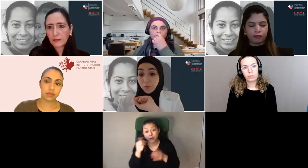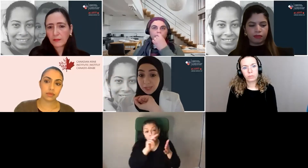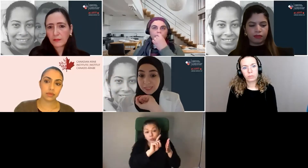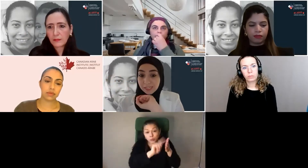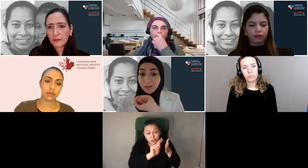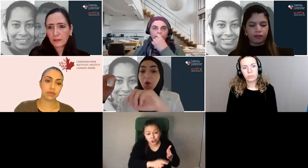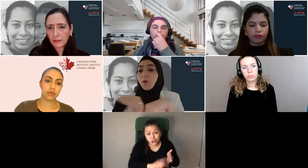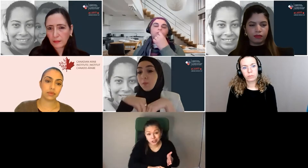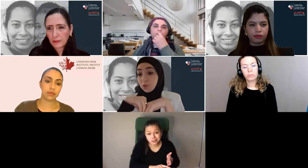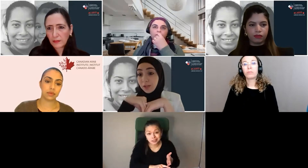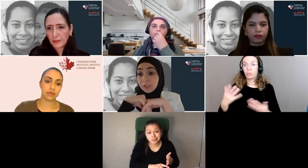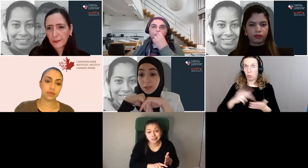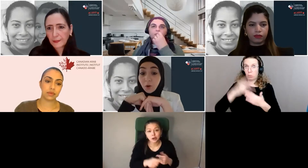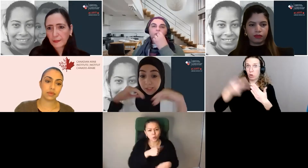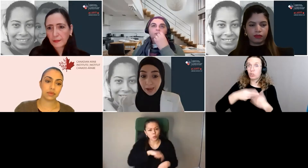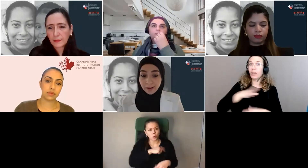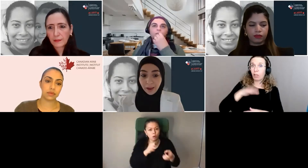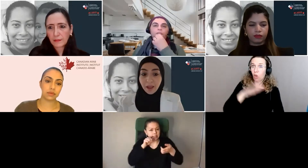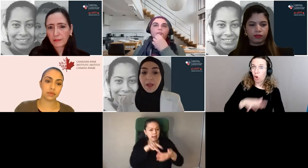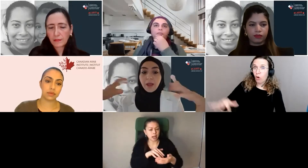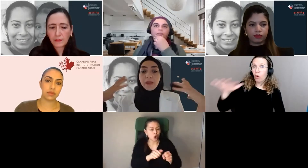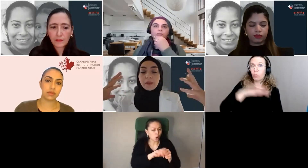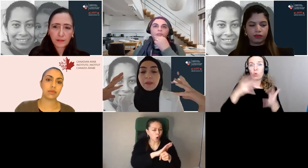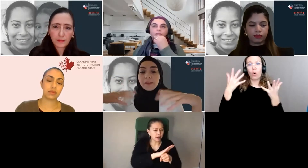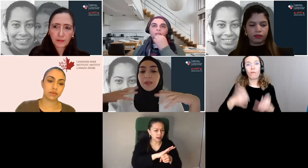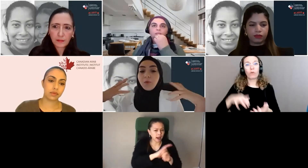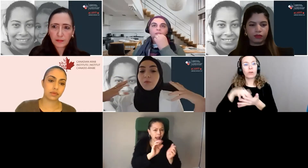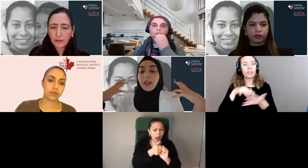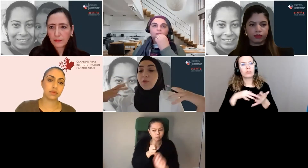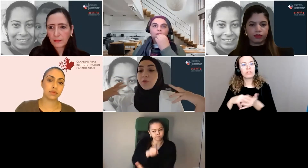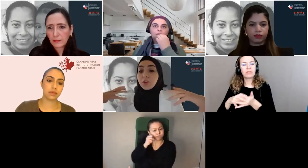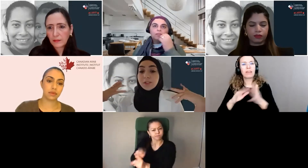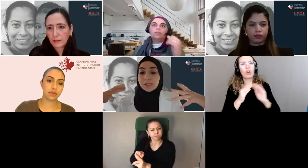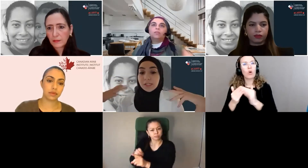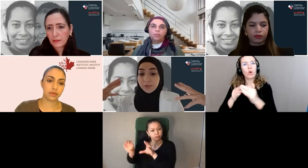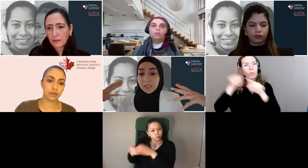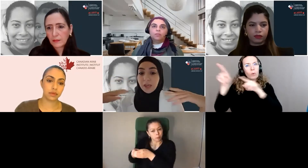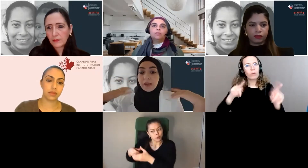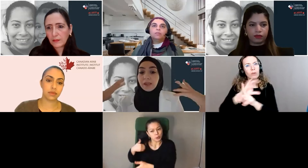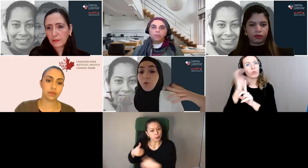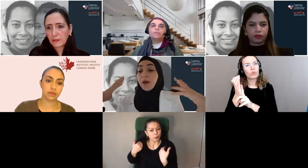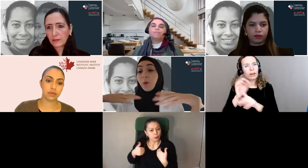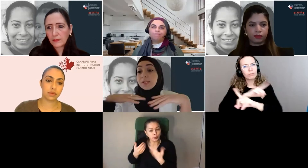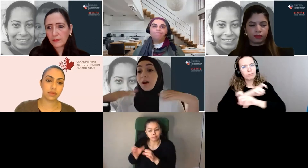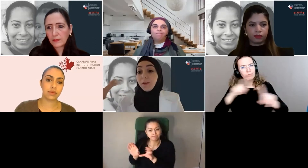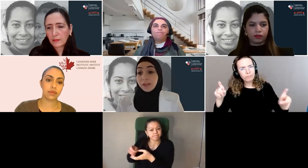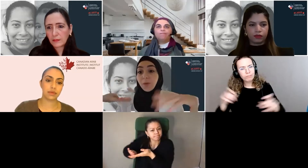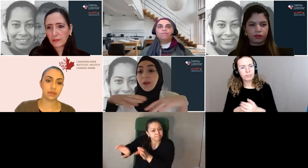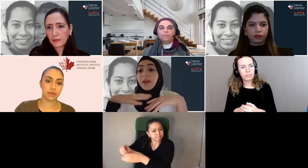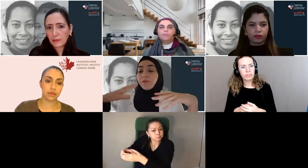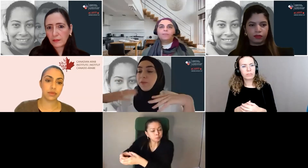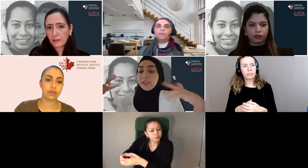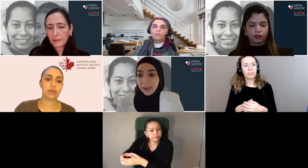of COVID-19 on marginalized youth across Canada, the theme of lack of cultural sensitivity was highlighted